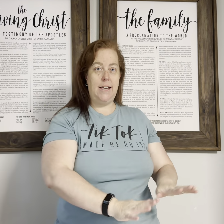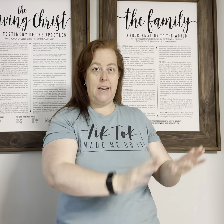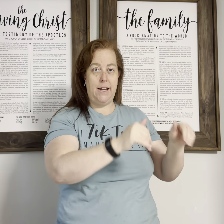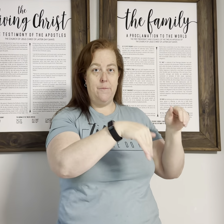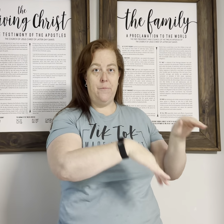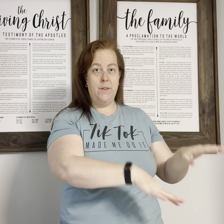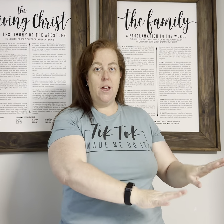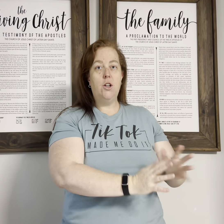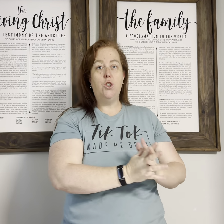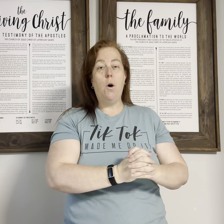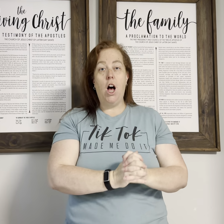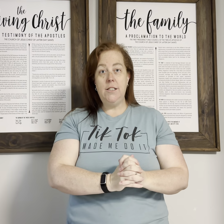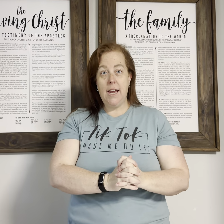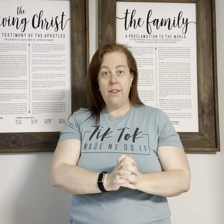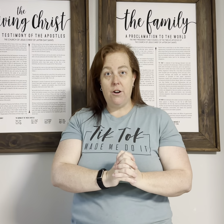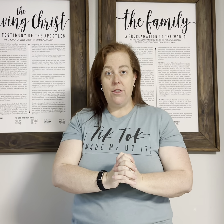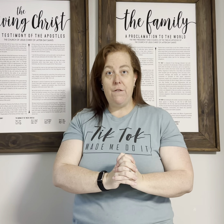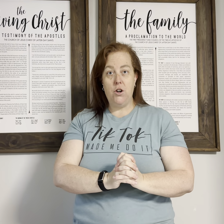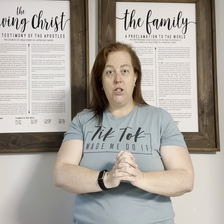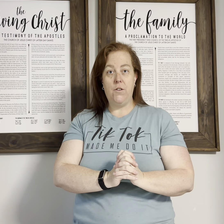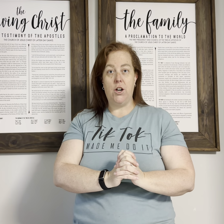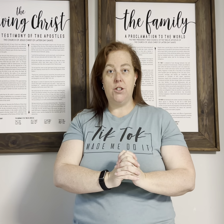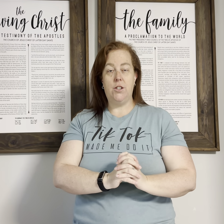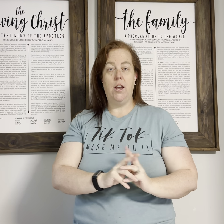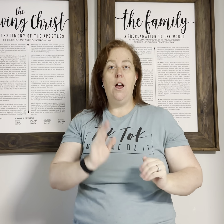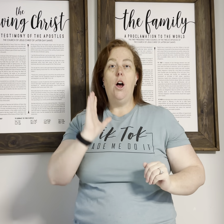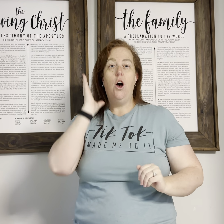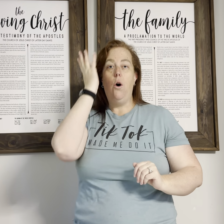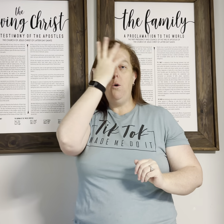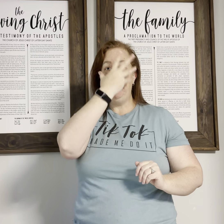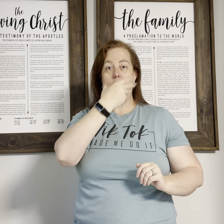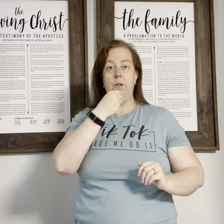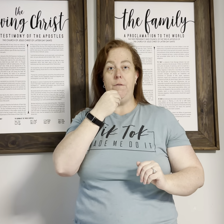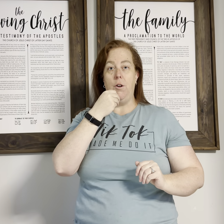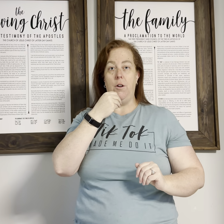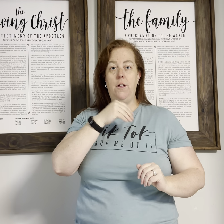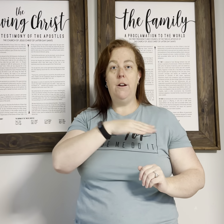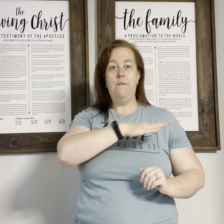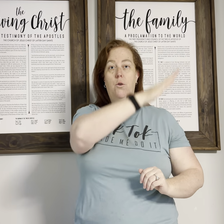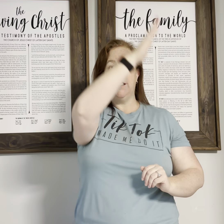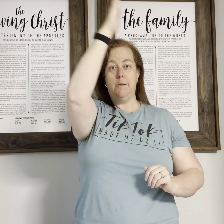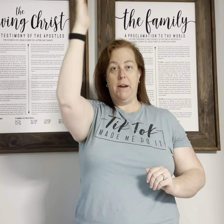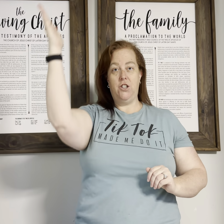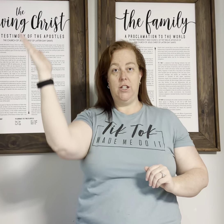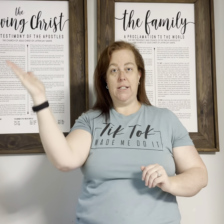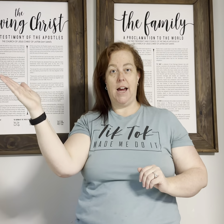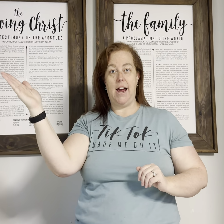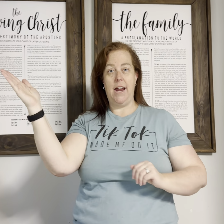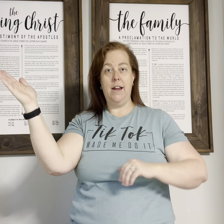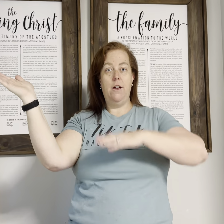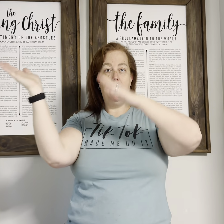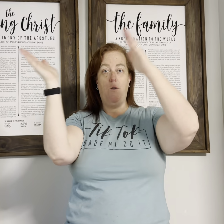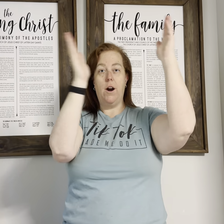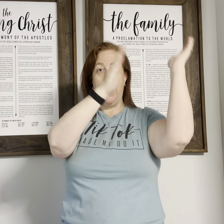sea. So all together in the first verse. "Oh beautiful for spacious sky, for